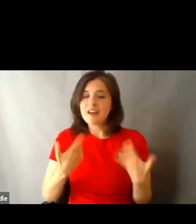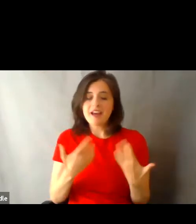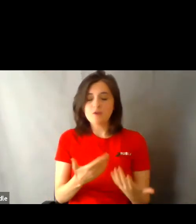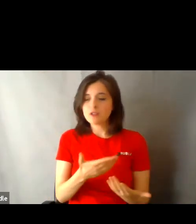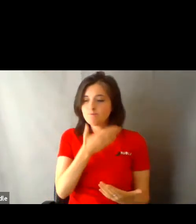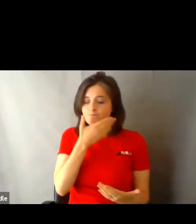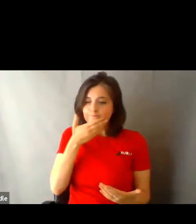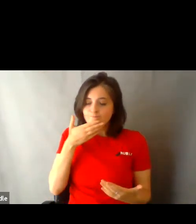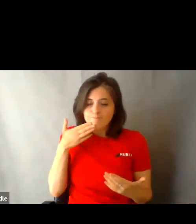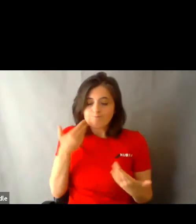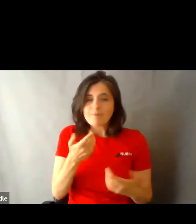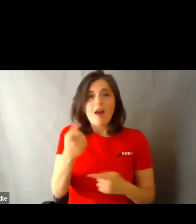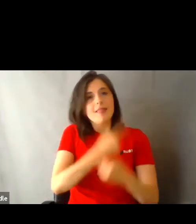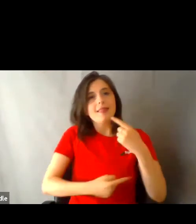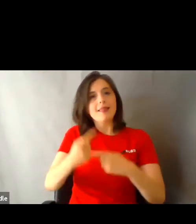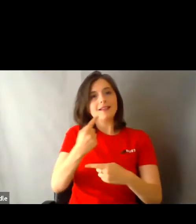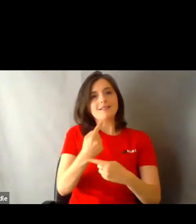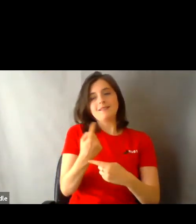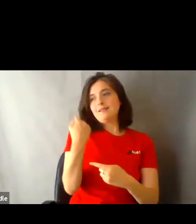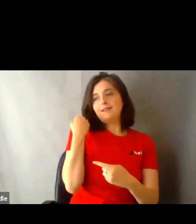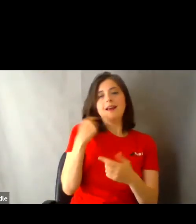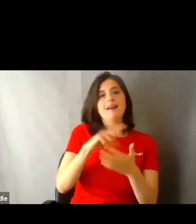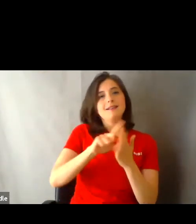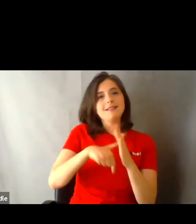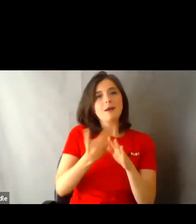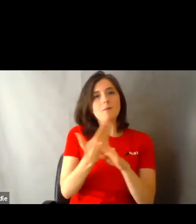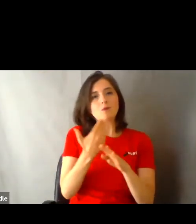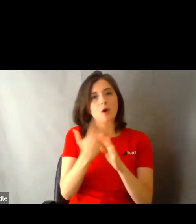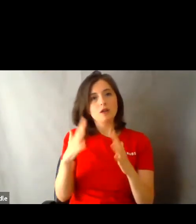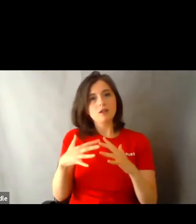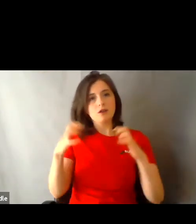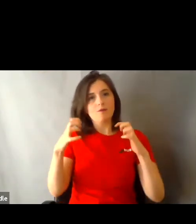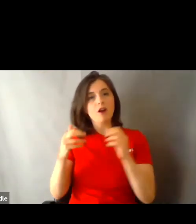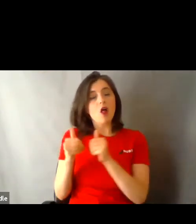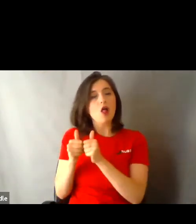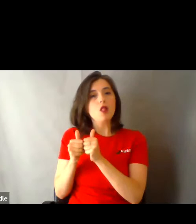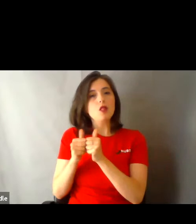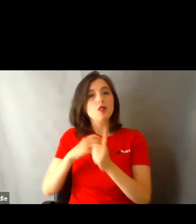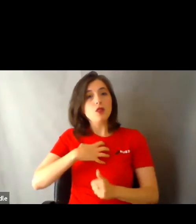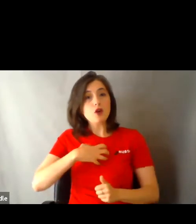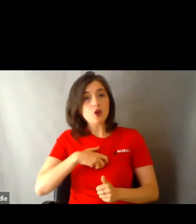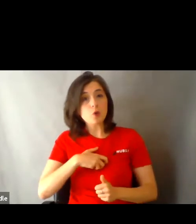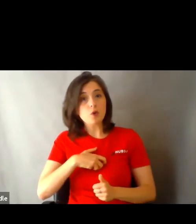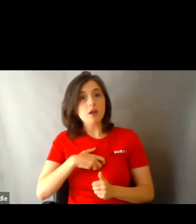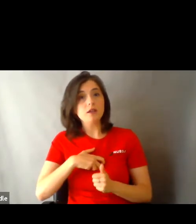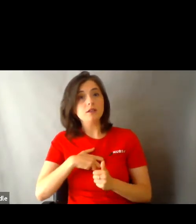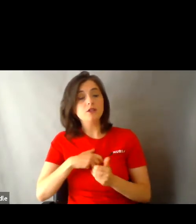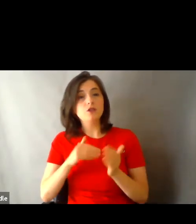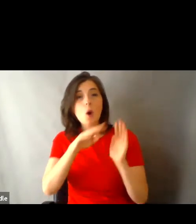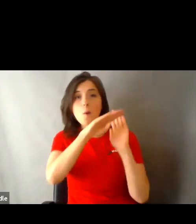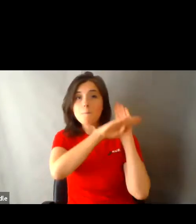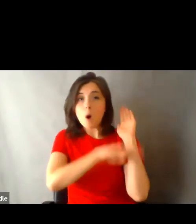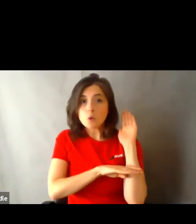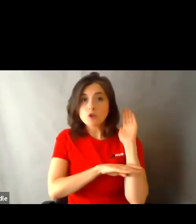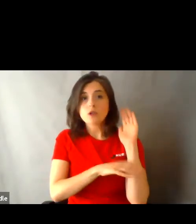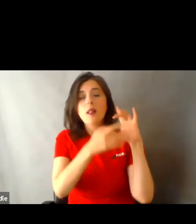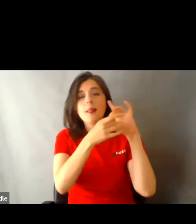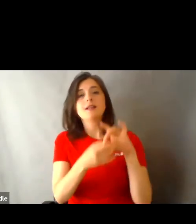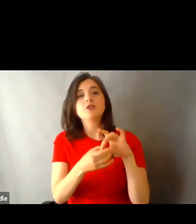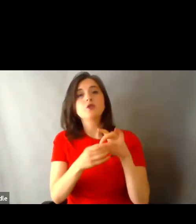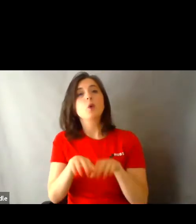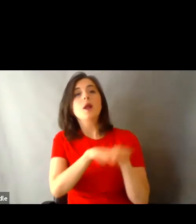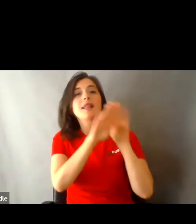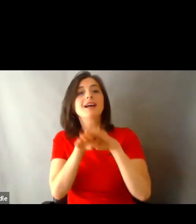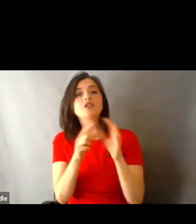forward at last year's Disabled Workers Conference the union's motion that year on a national independent living service, something that would